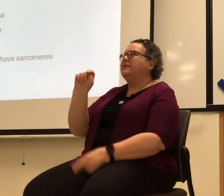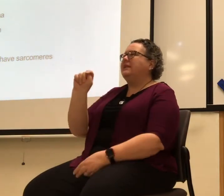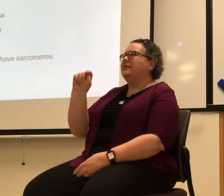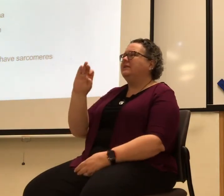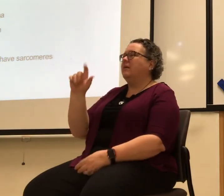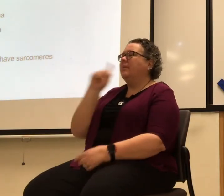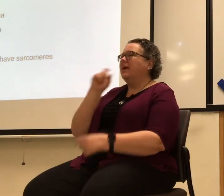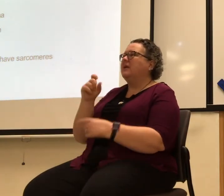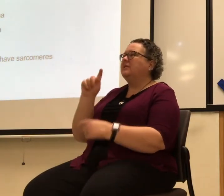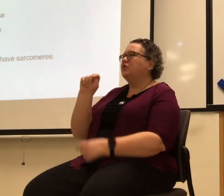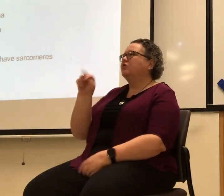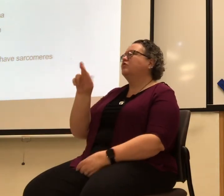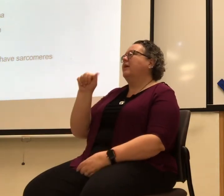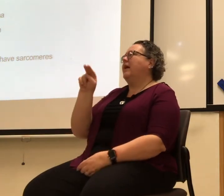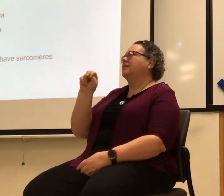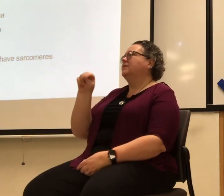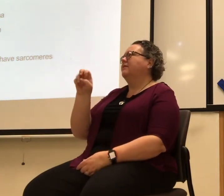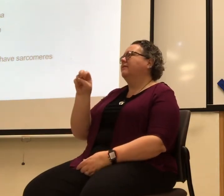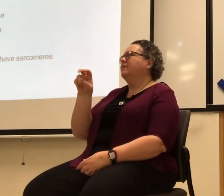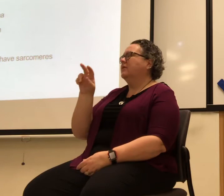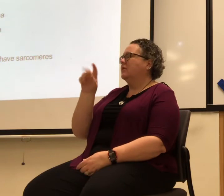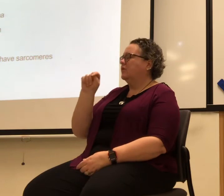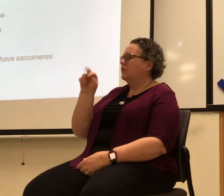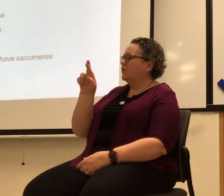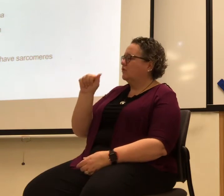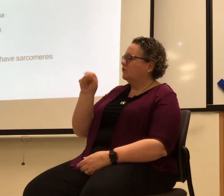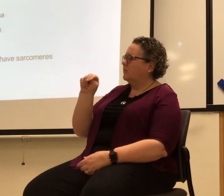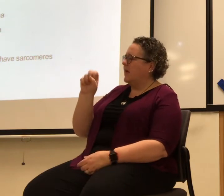nerve impulse.